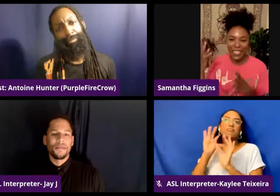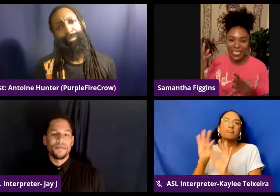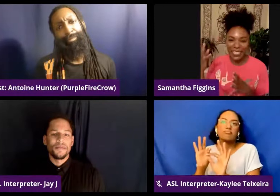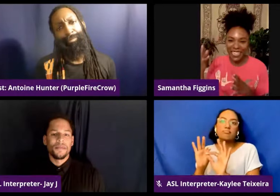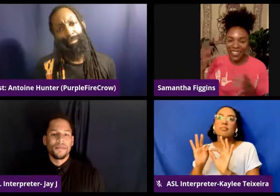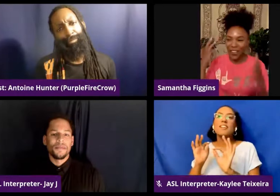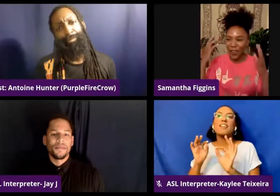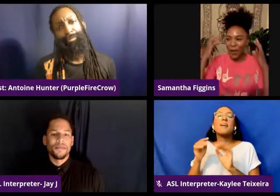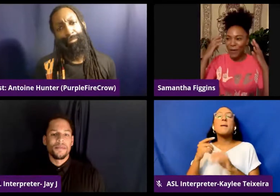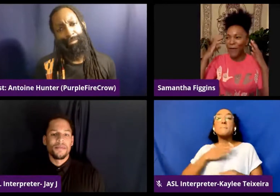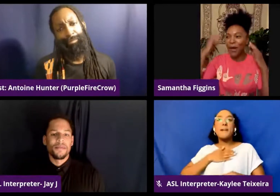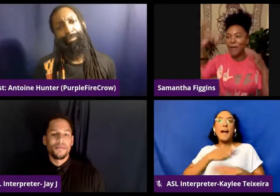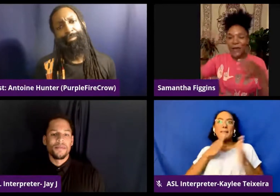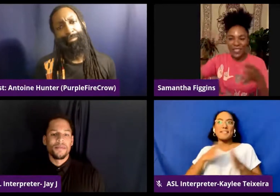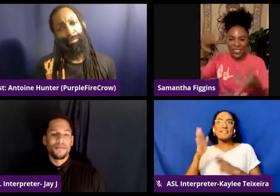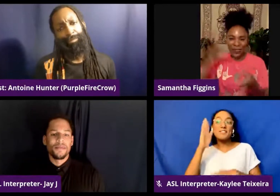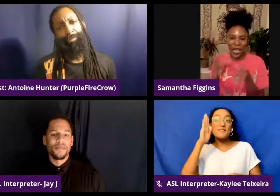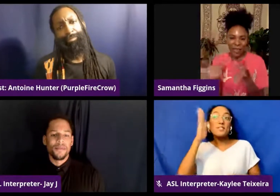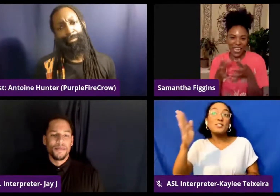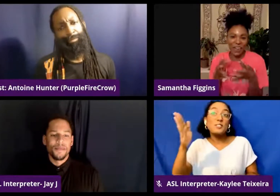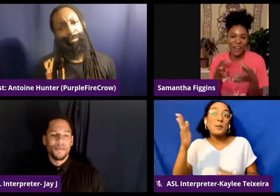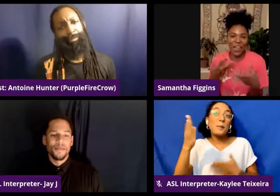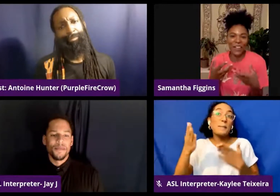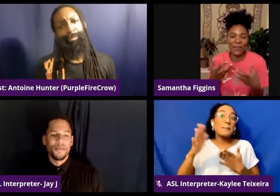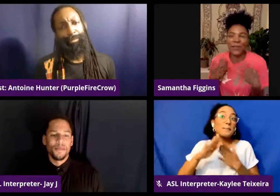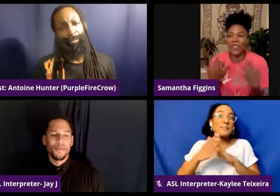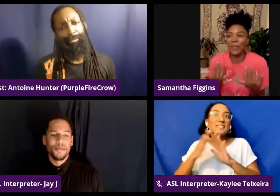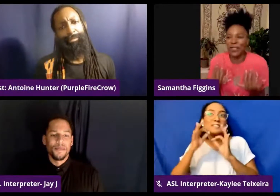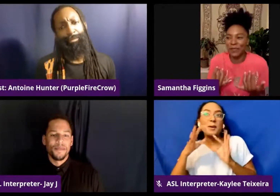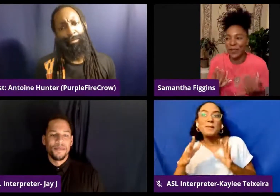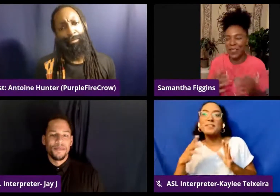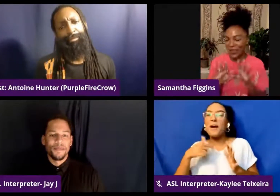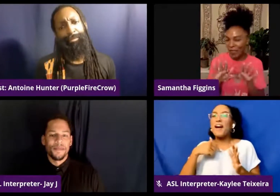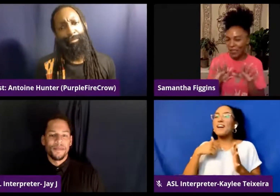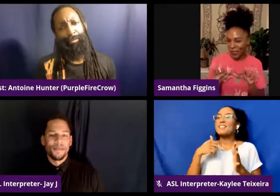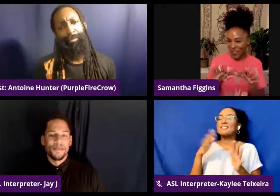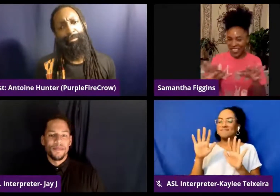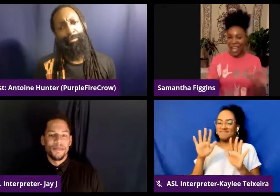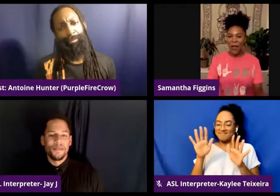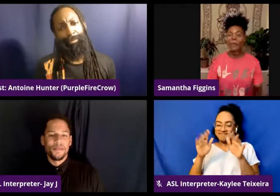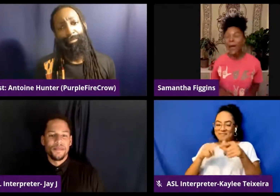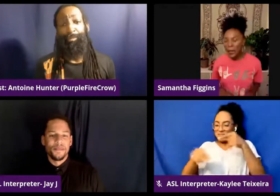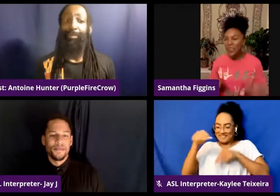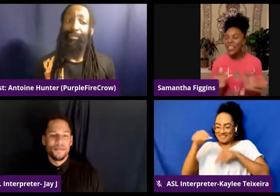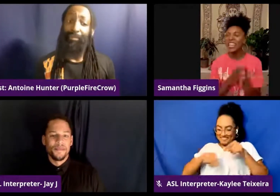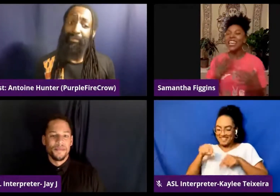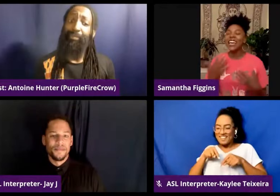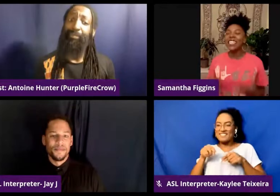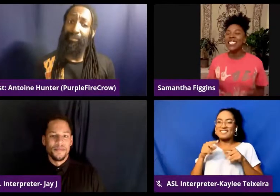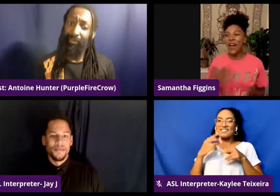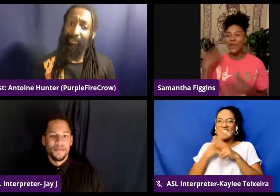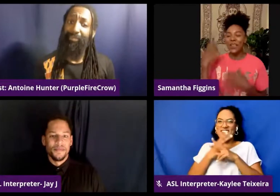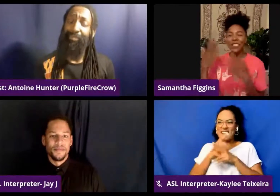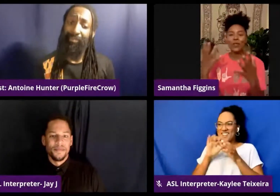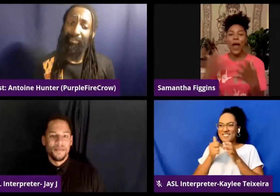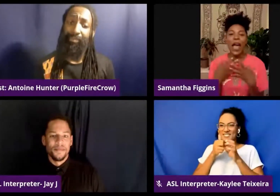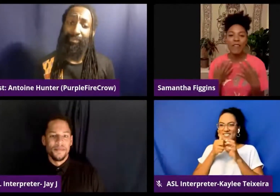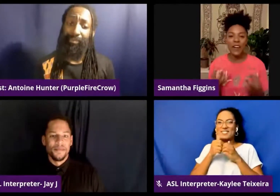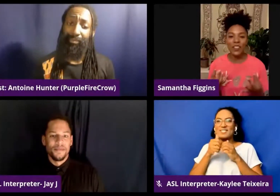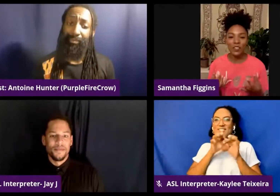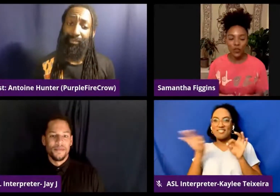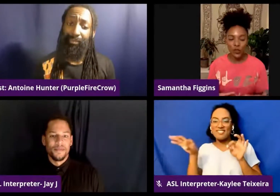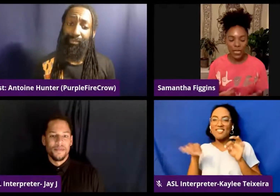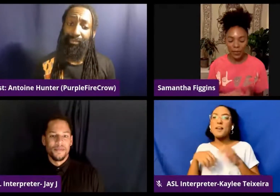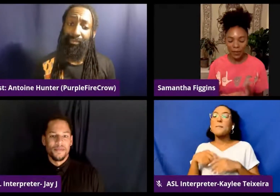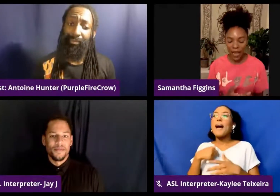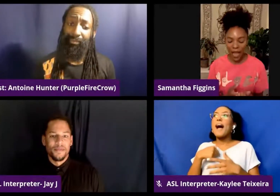get very excited. So my words, sometimes I can't find them in the present moment. So I have to work on that. But so I want to have